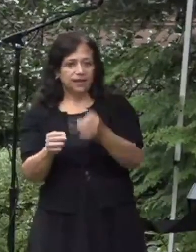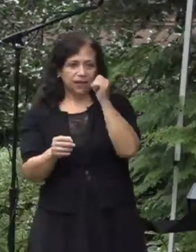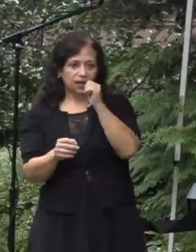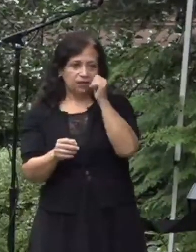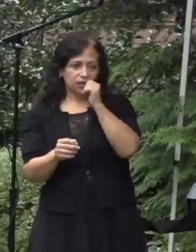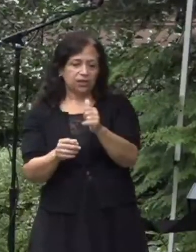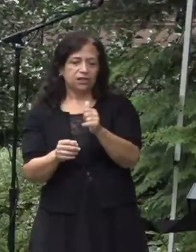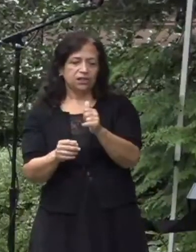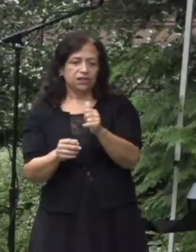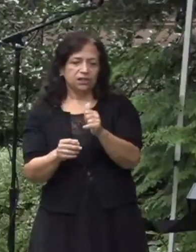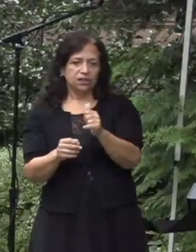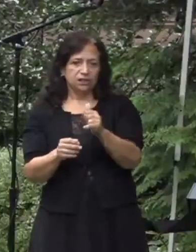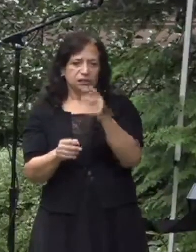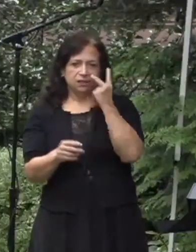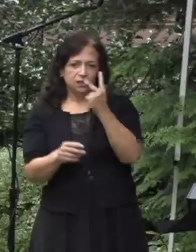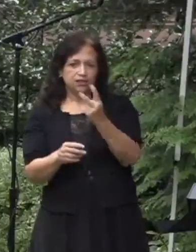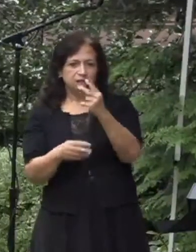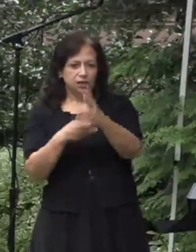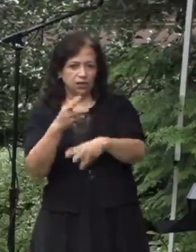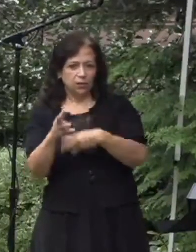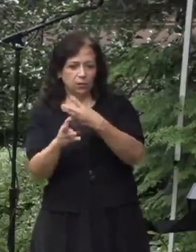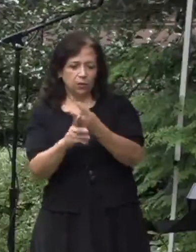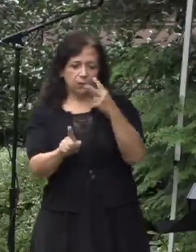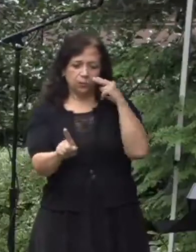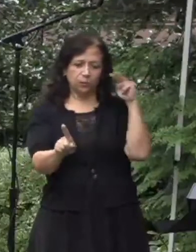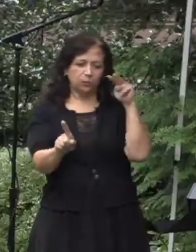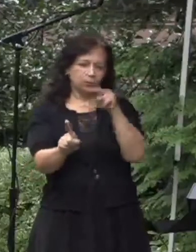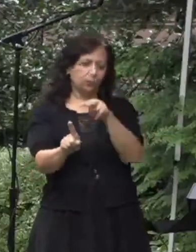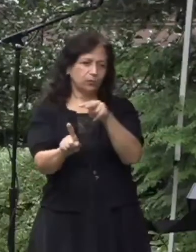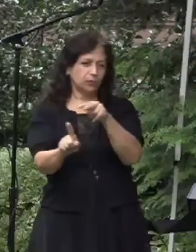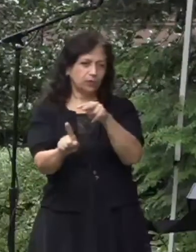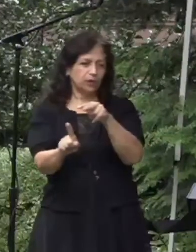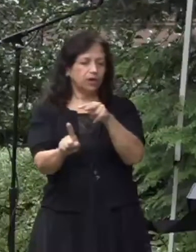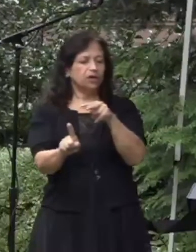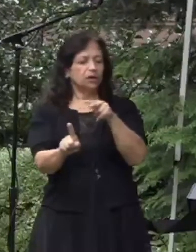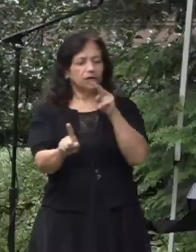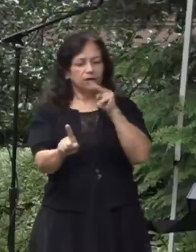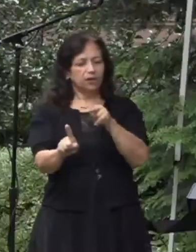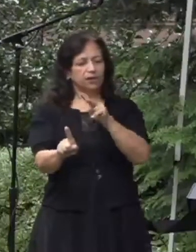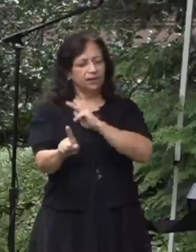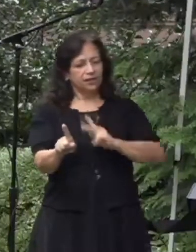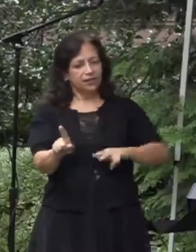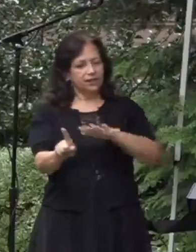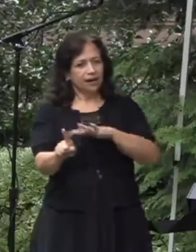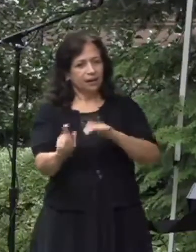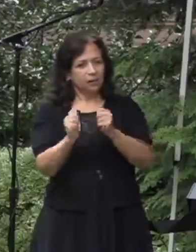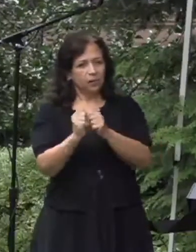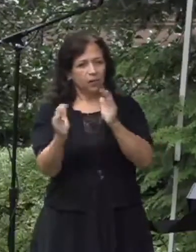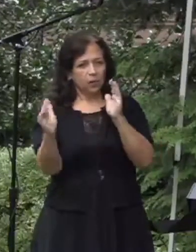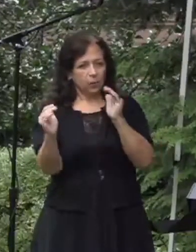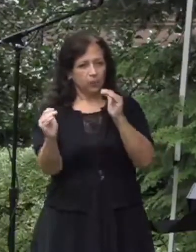day to see the world through eyes of the kingdom with hope.